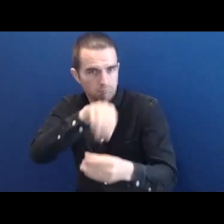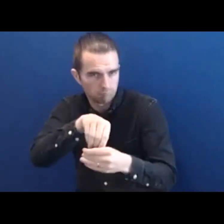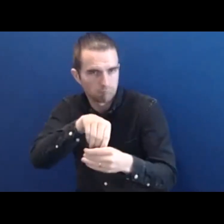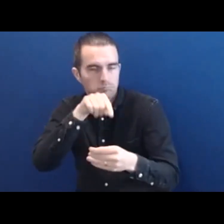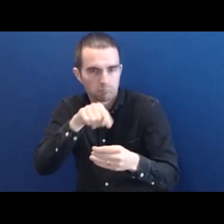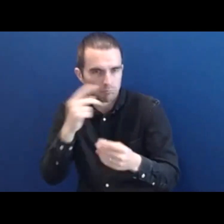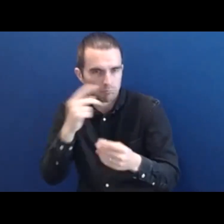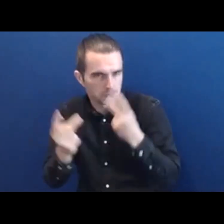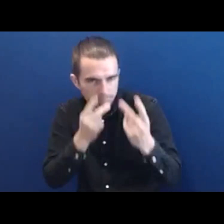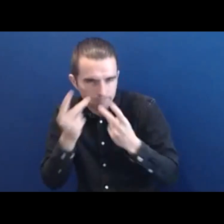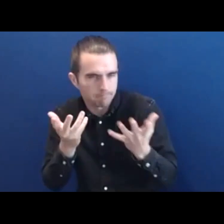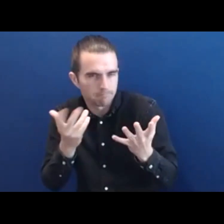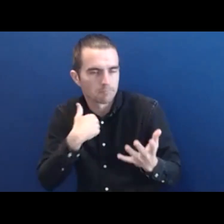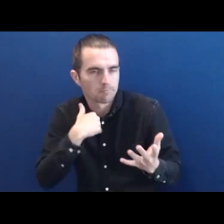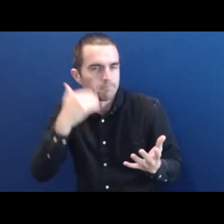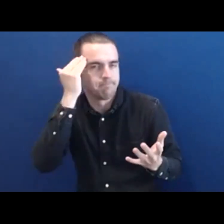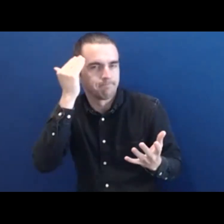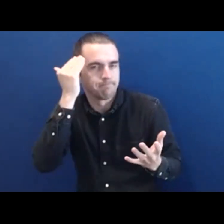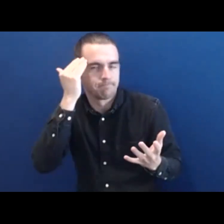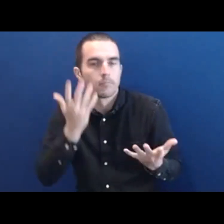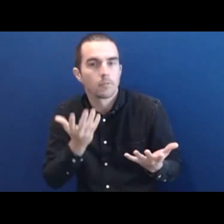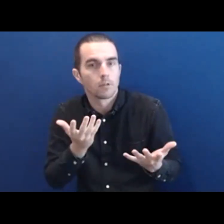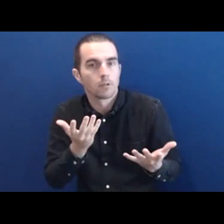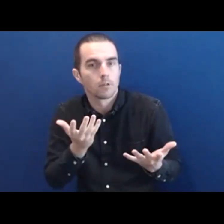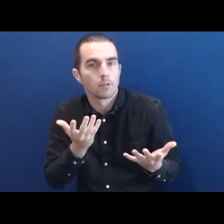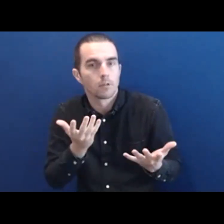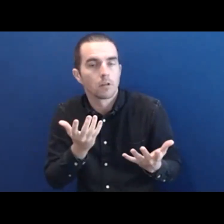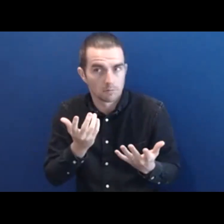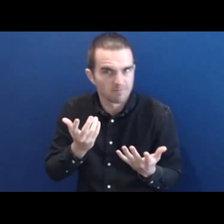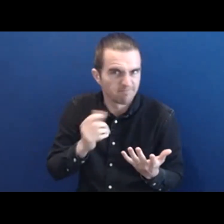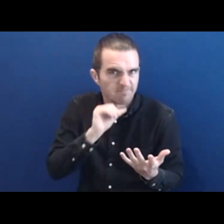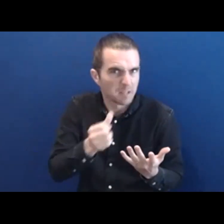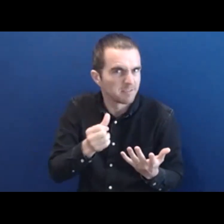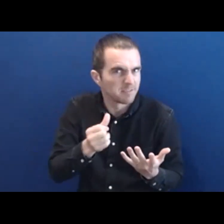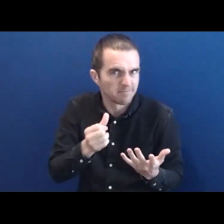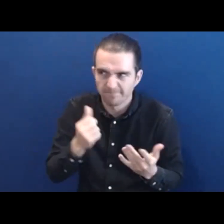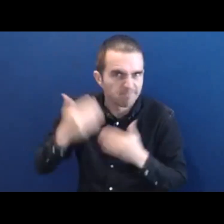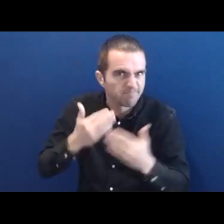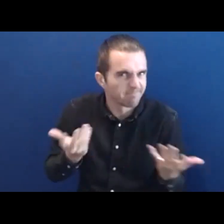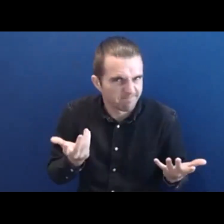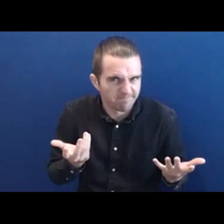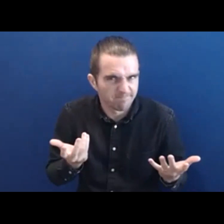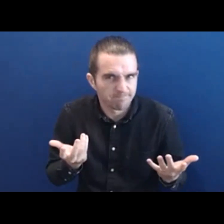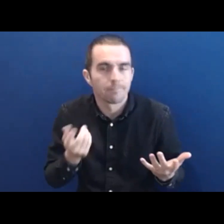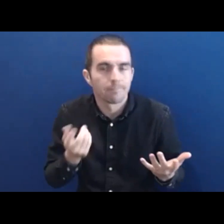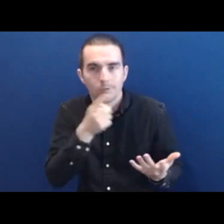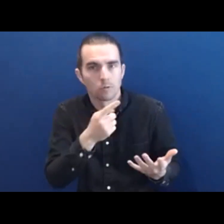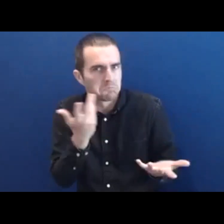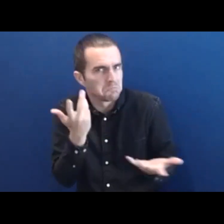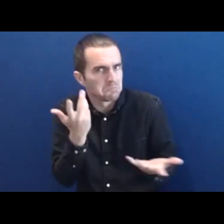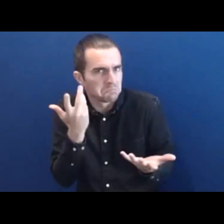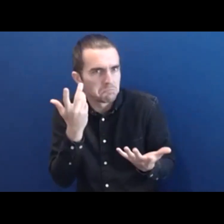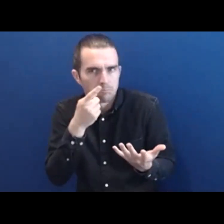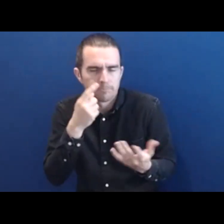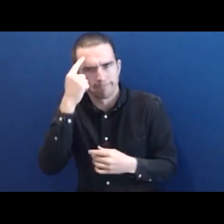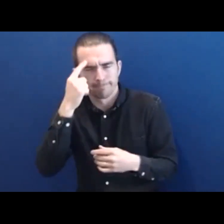happening. And therefore, have you got any insights prepared about in terms